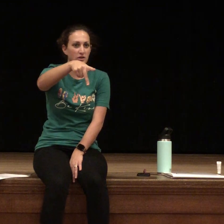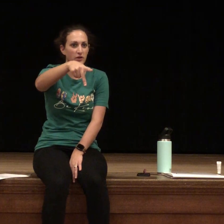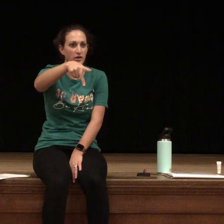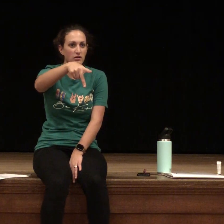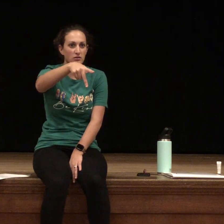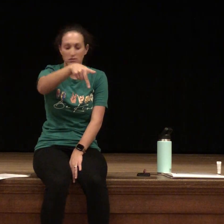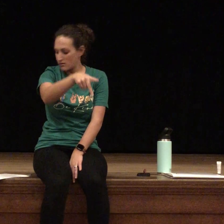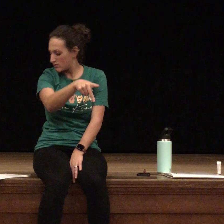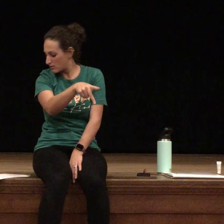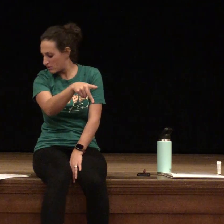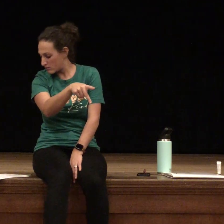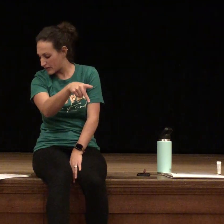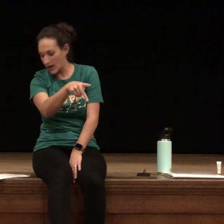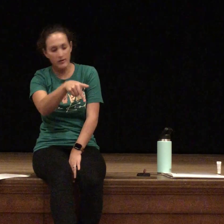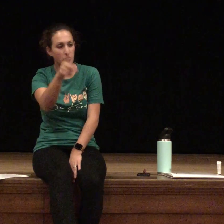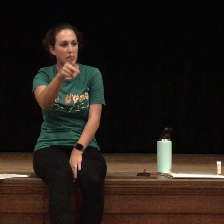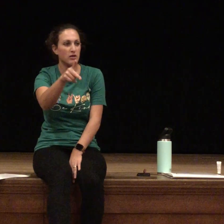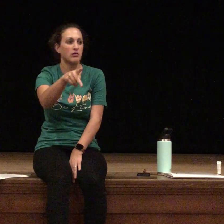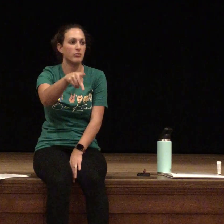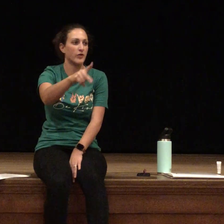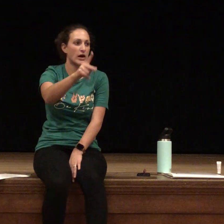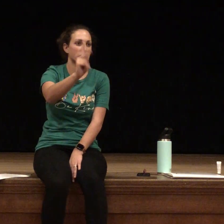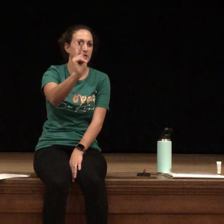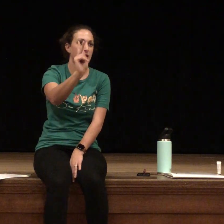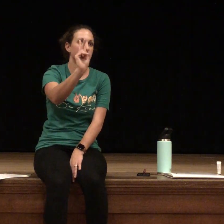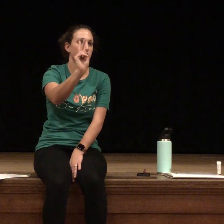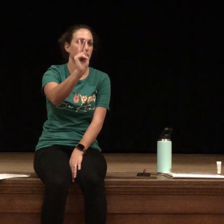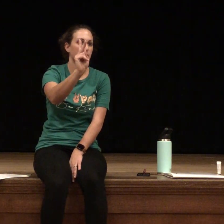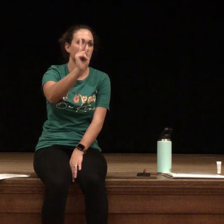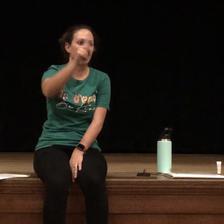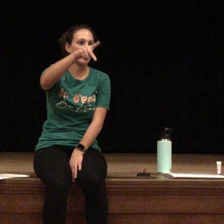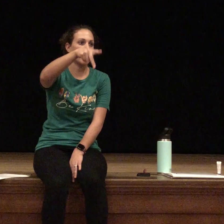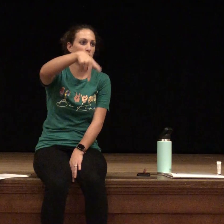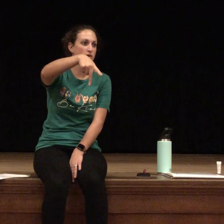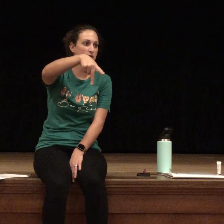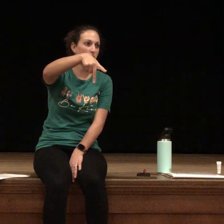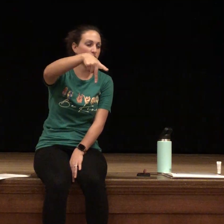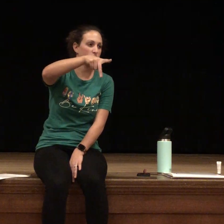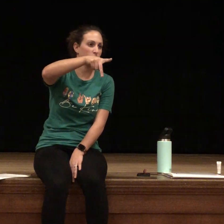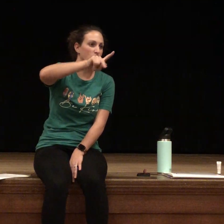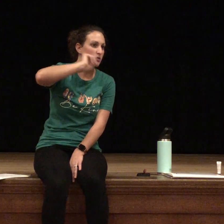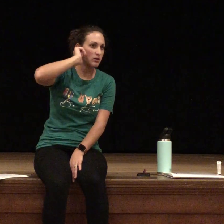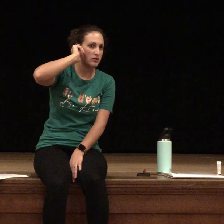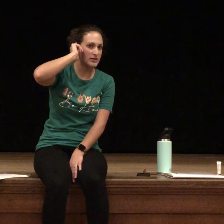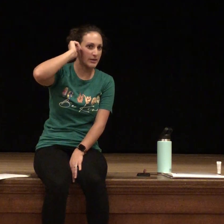different with the K and the P, but they're actually the same, just one's up and one's down. Does that make